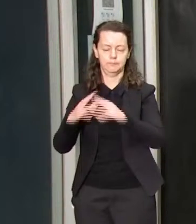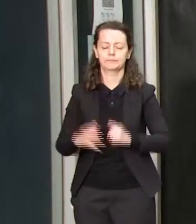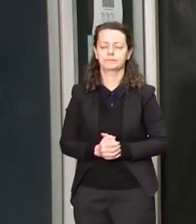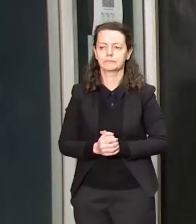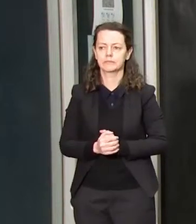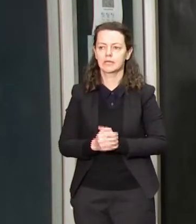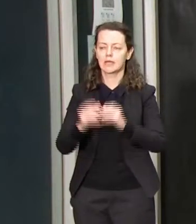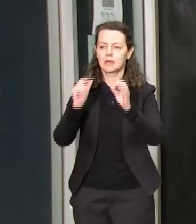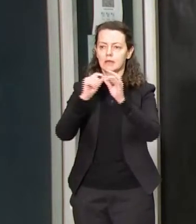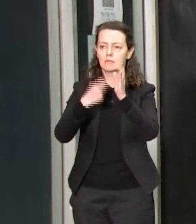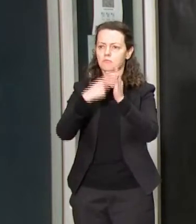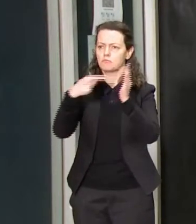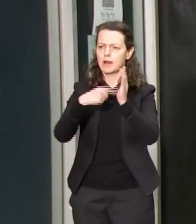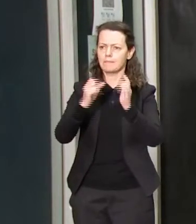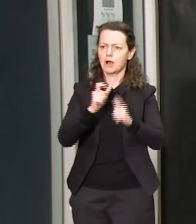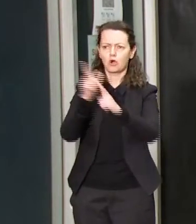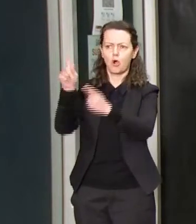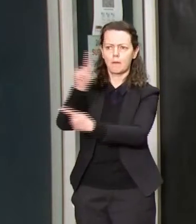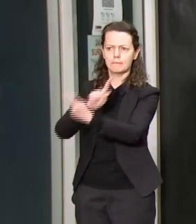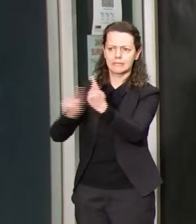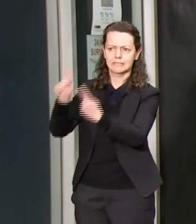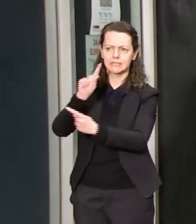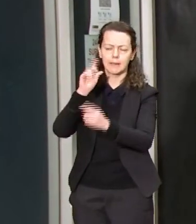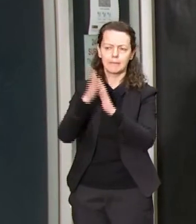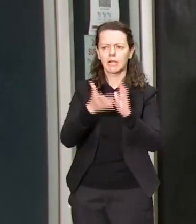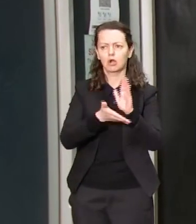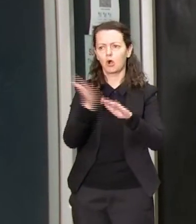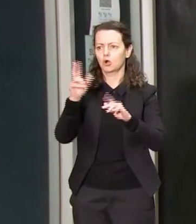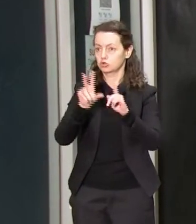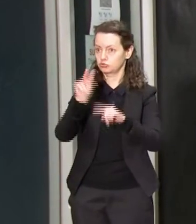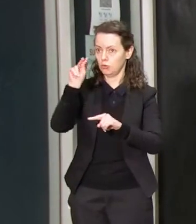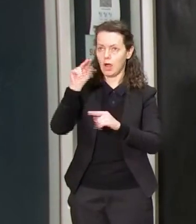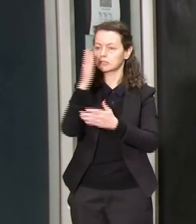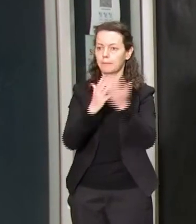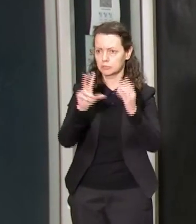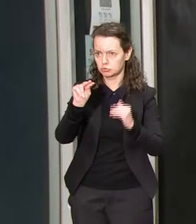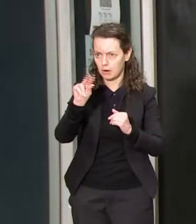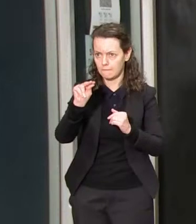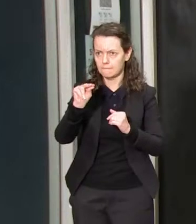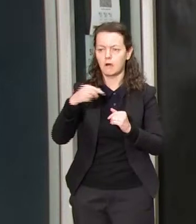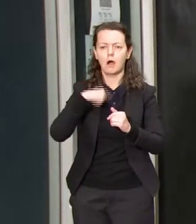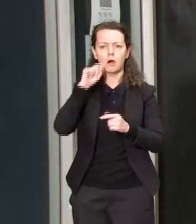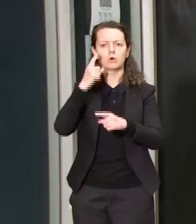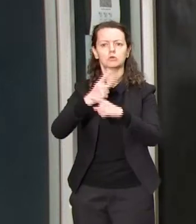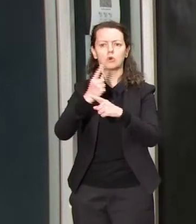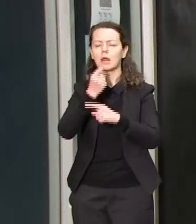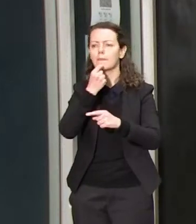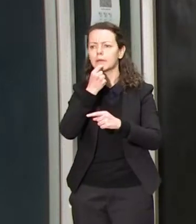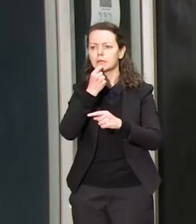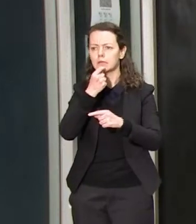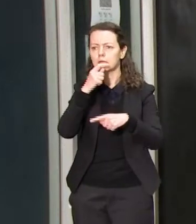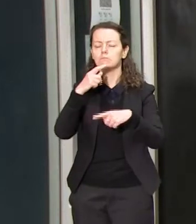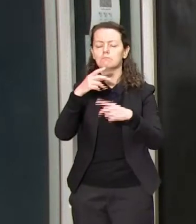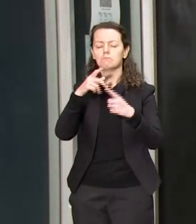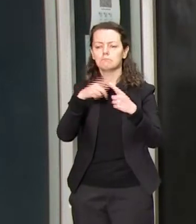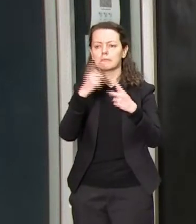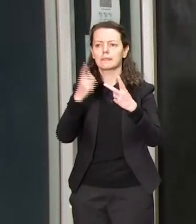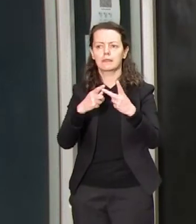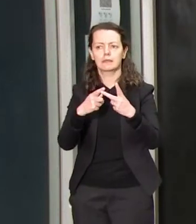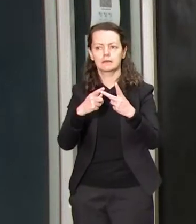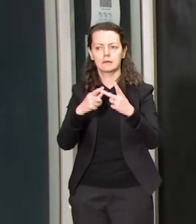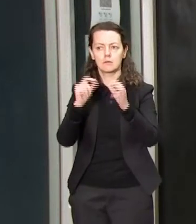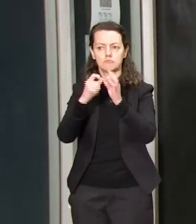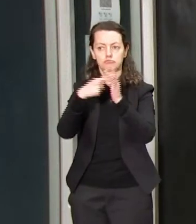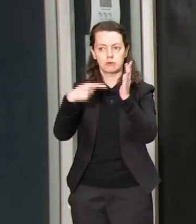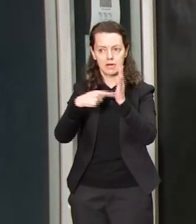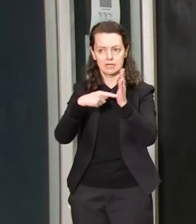has AHPPC, so we'll need to leave the conference at 12:30, so I'll speak for a few moments, then we'll hear from